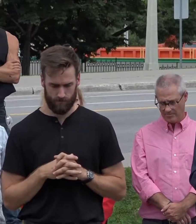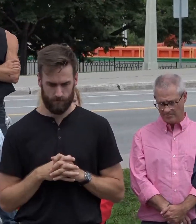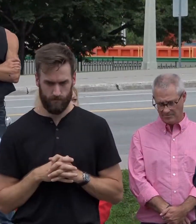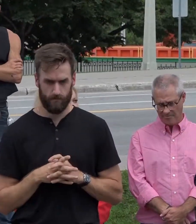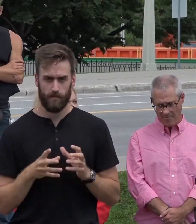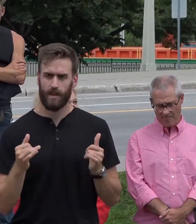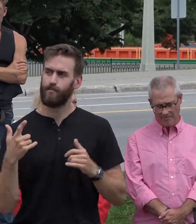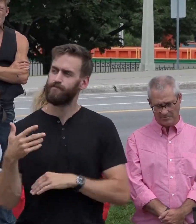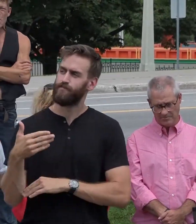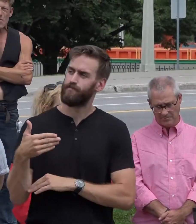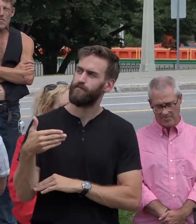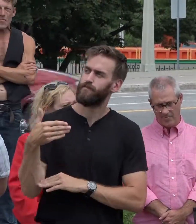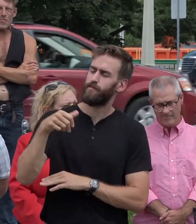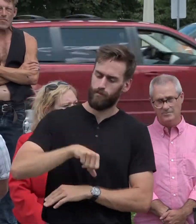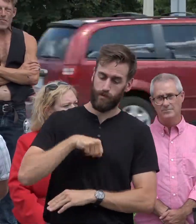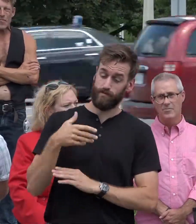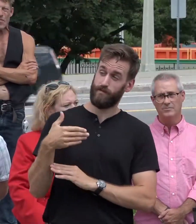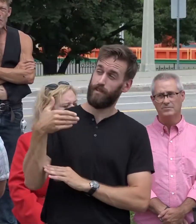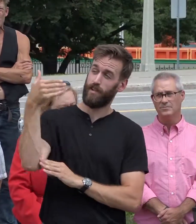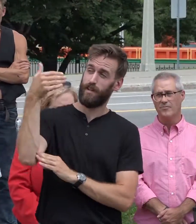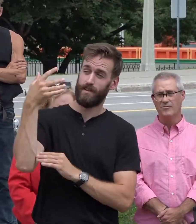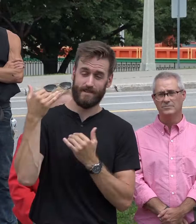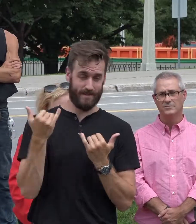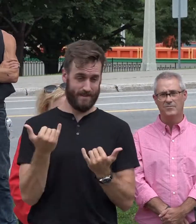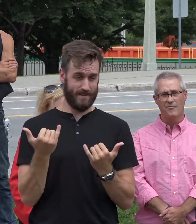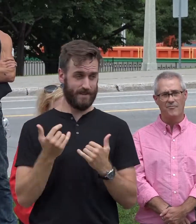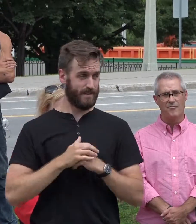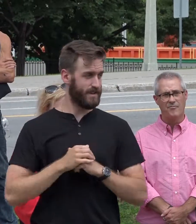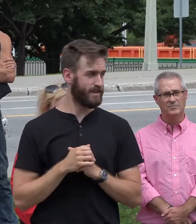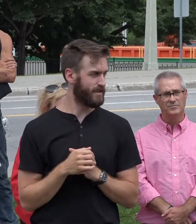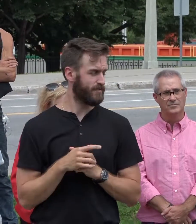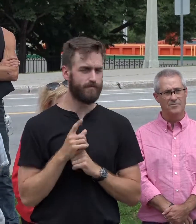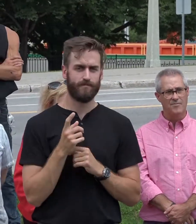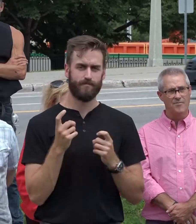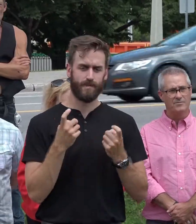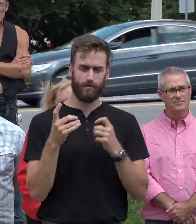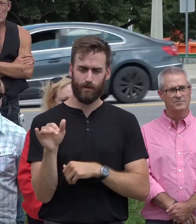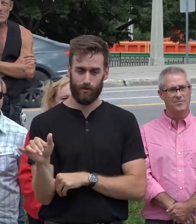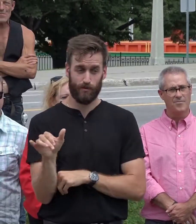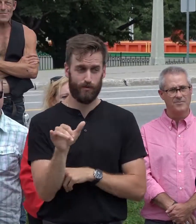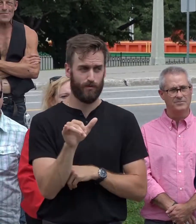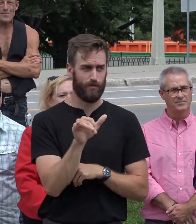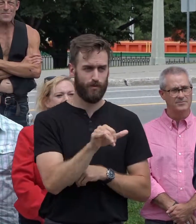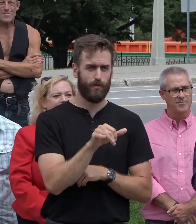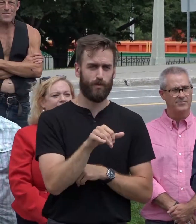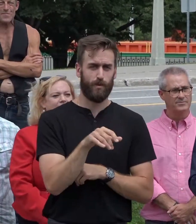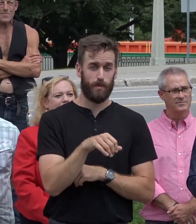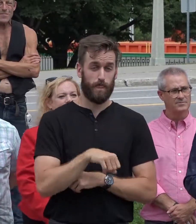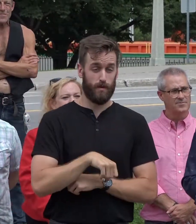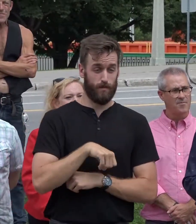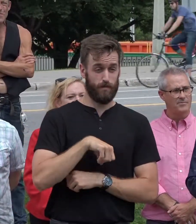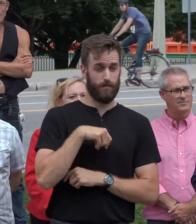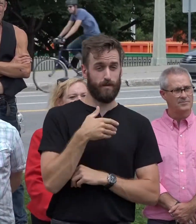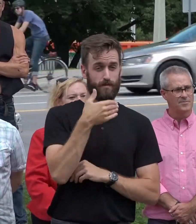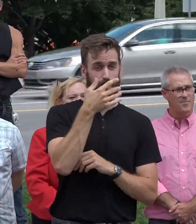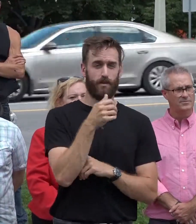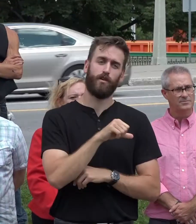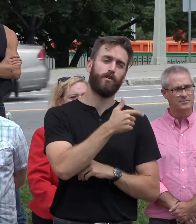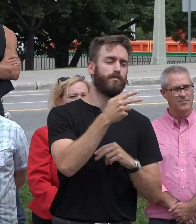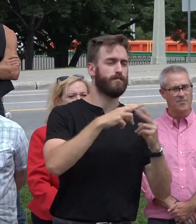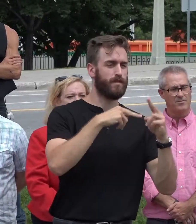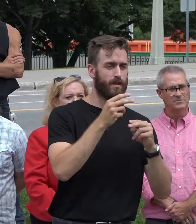raise the pride flag here today at City Hall, we'll also be celebrating this week by raising the pride flag at other buildings, including